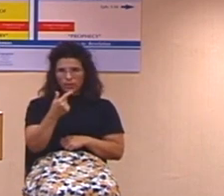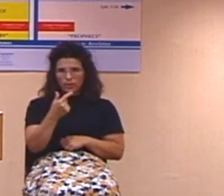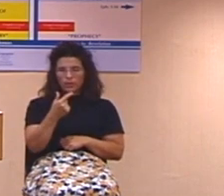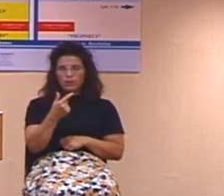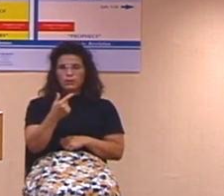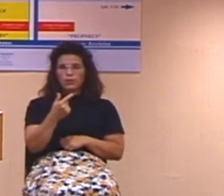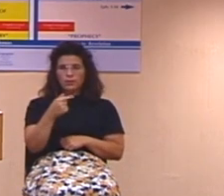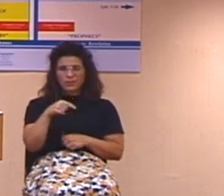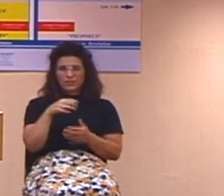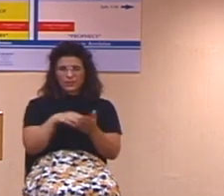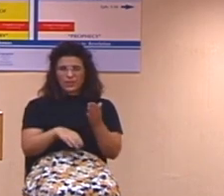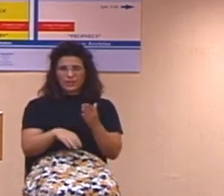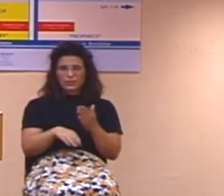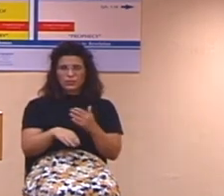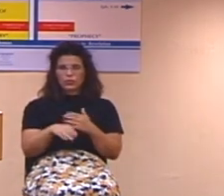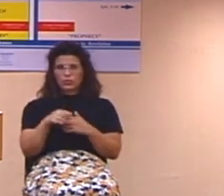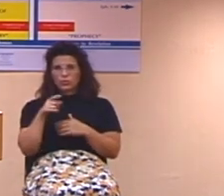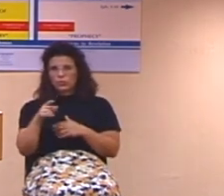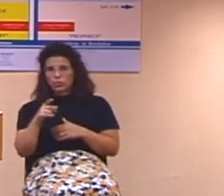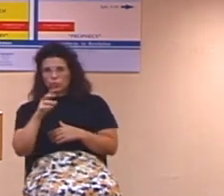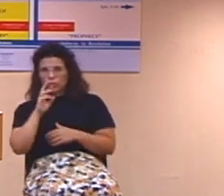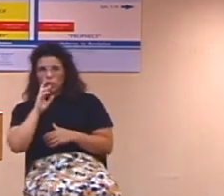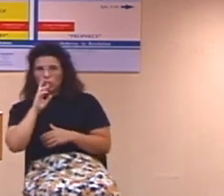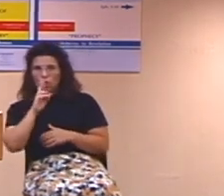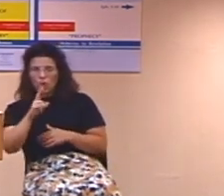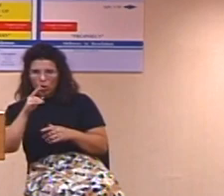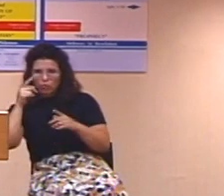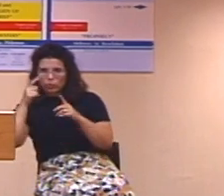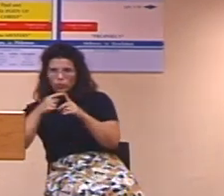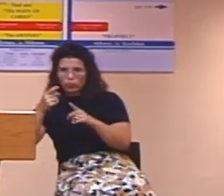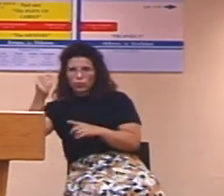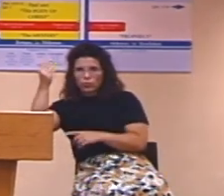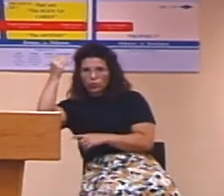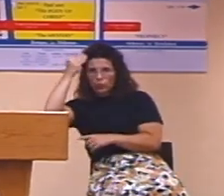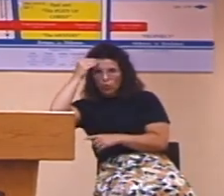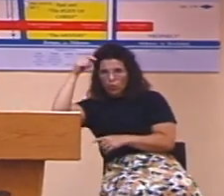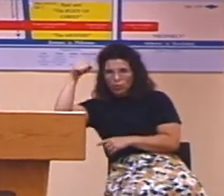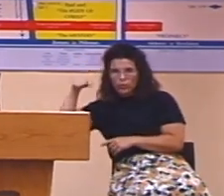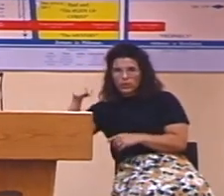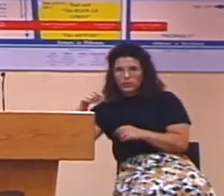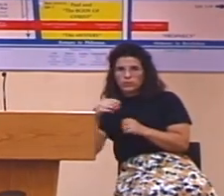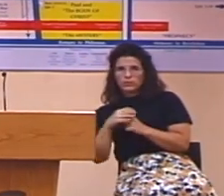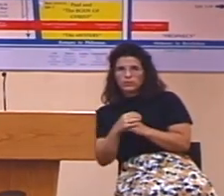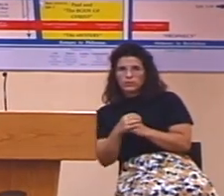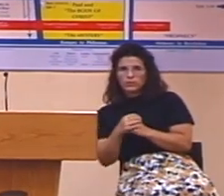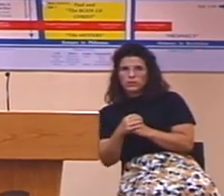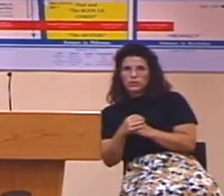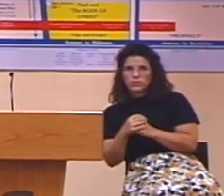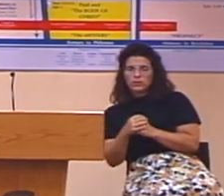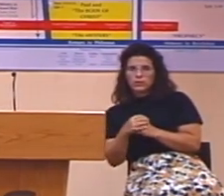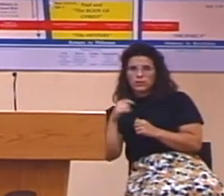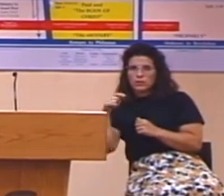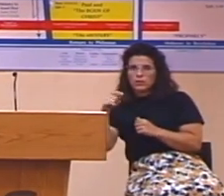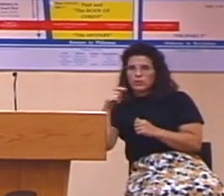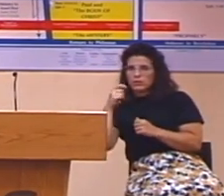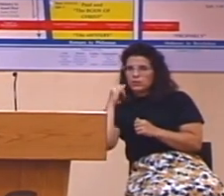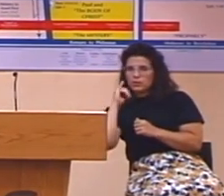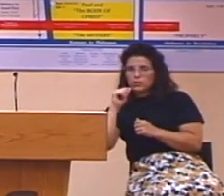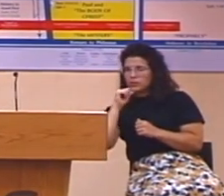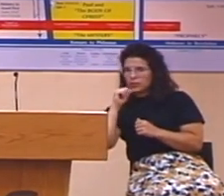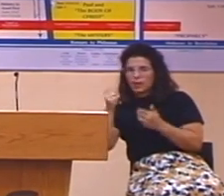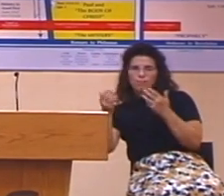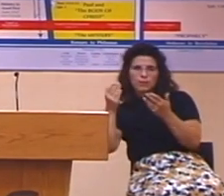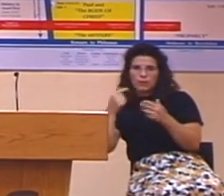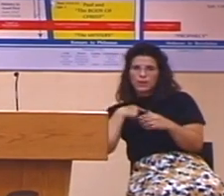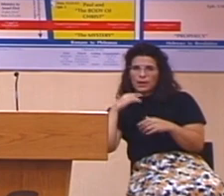passage. You are to know this. This isn't, maybe I